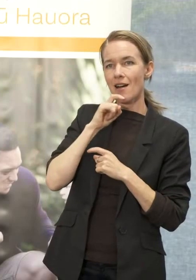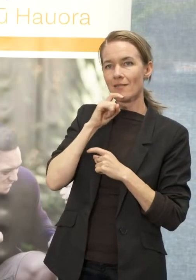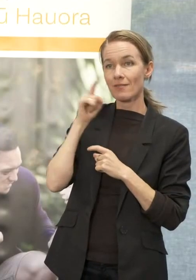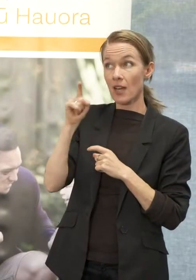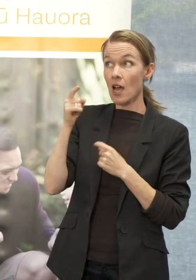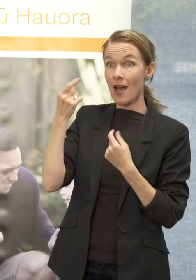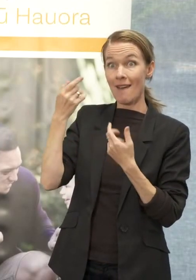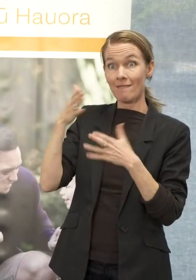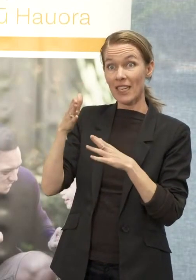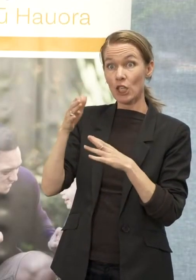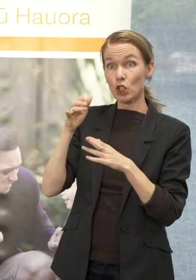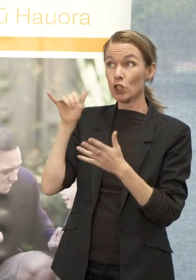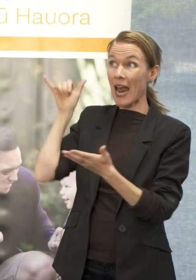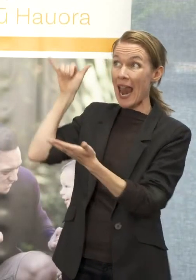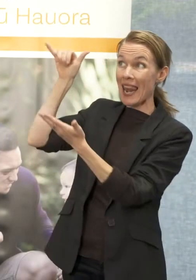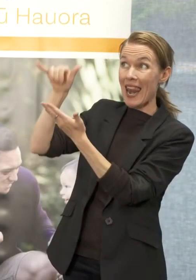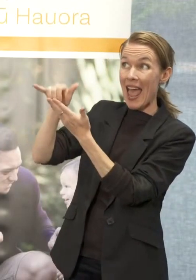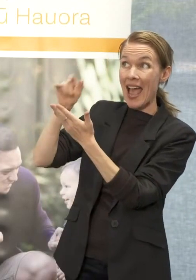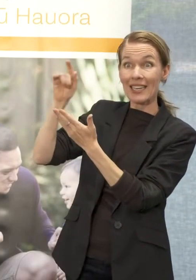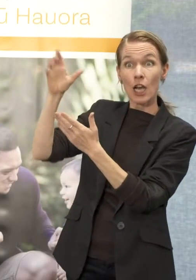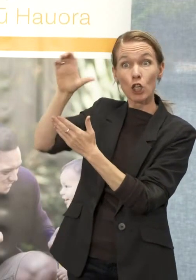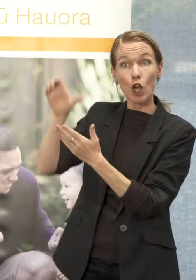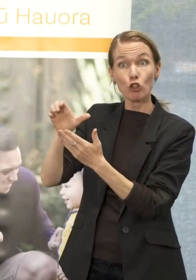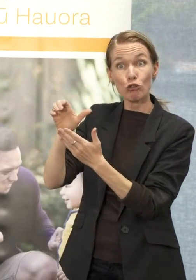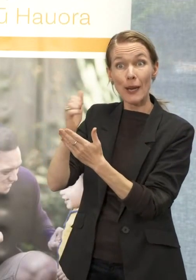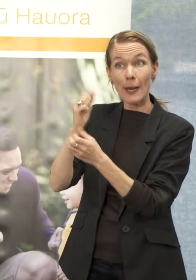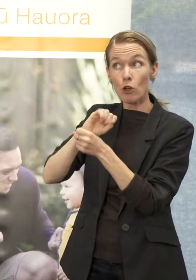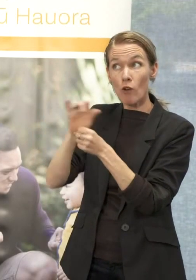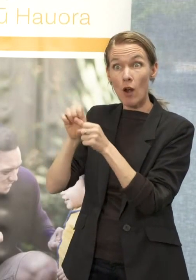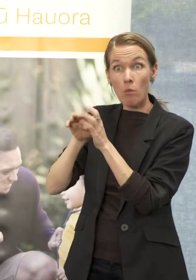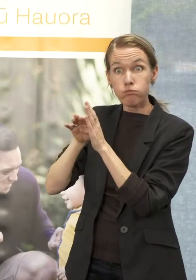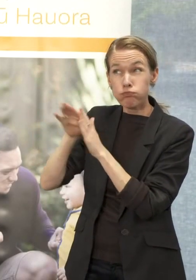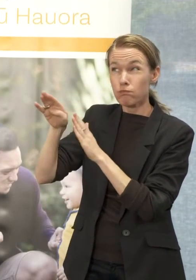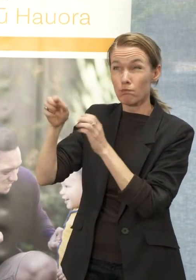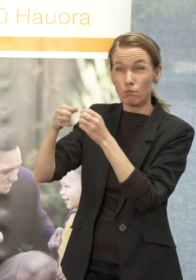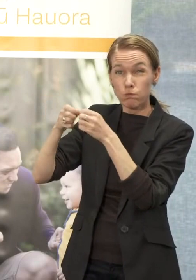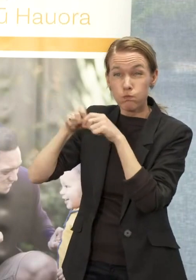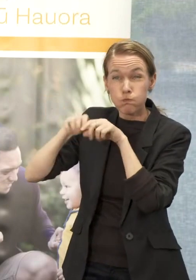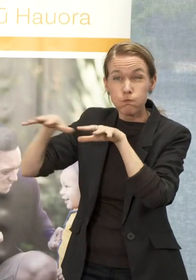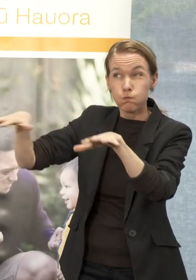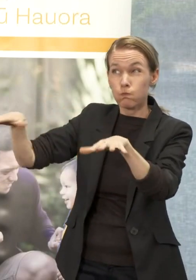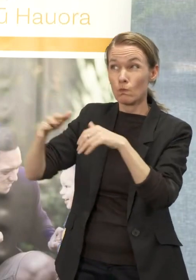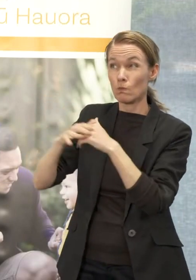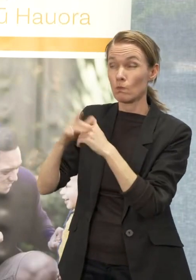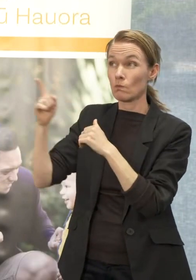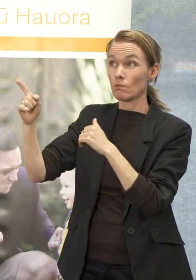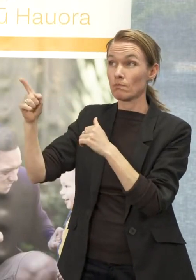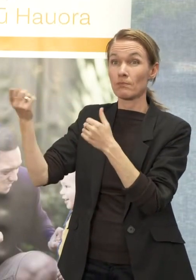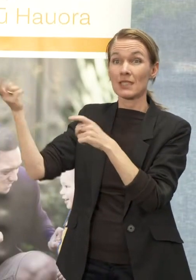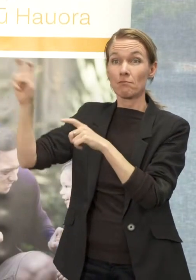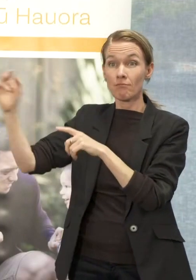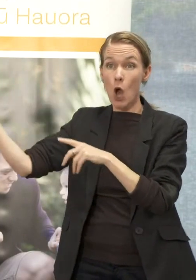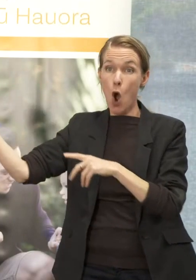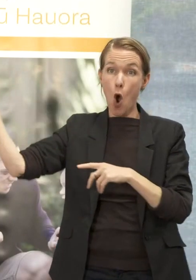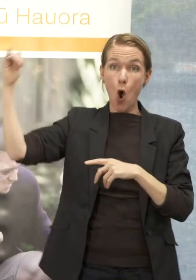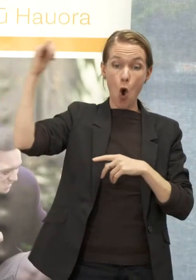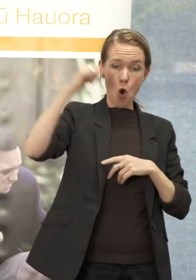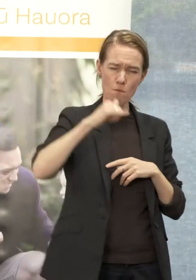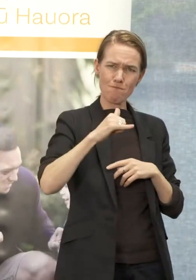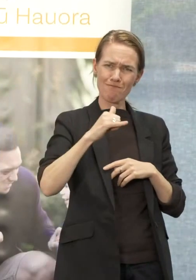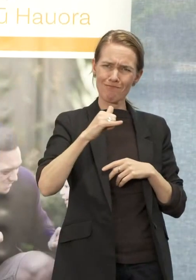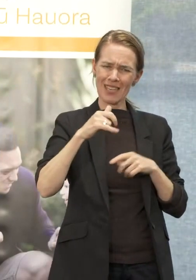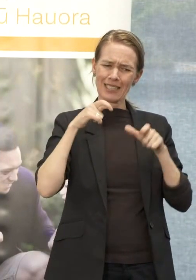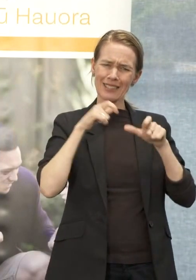weeks, or why only 48 hours? The understanding there is that the layover